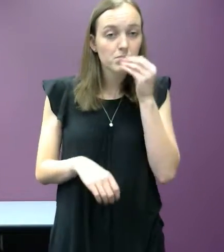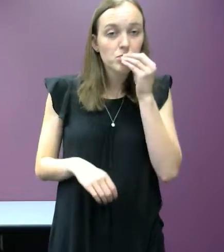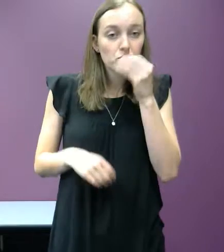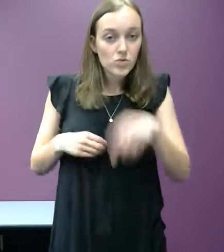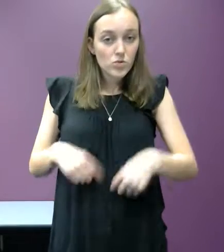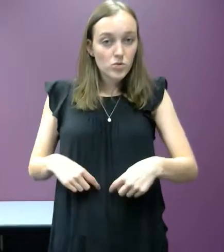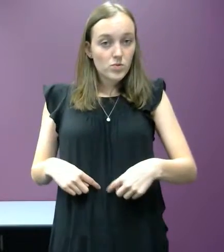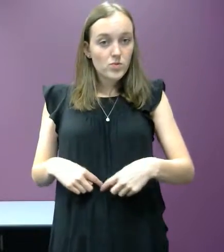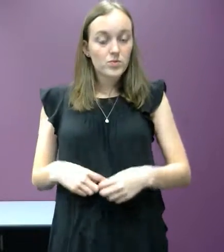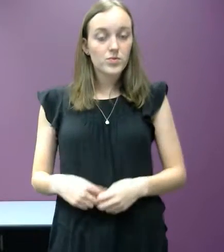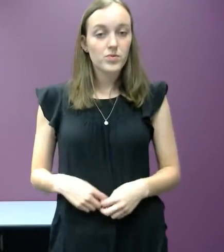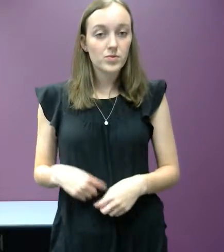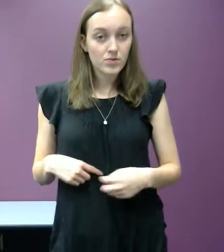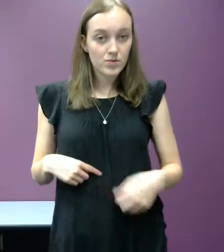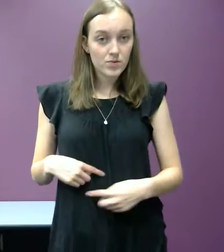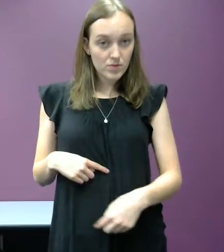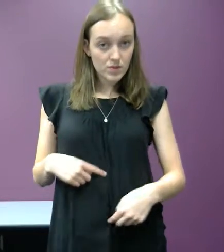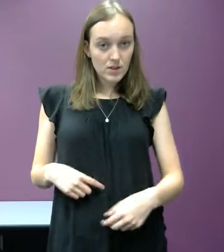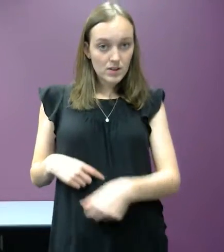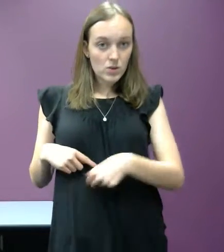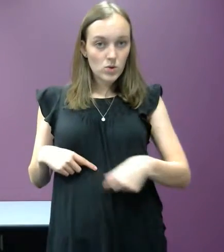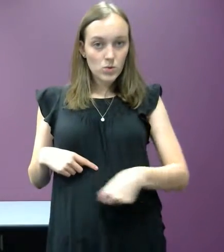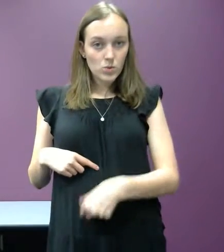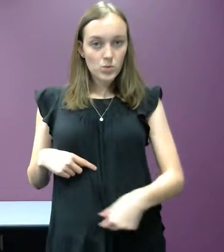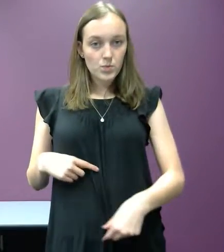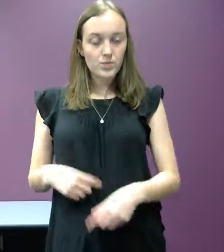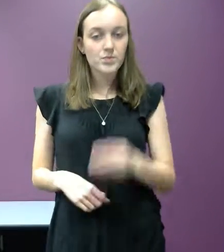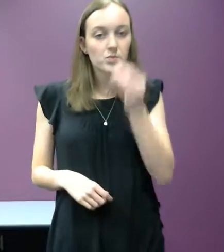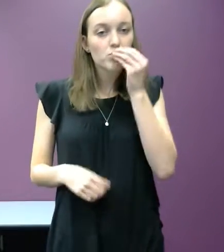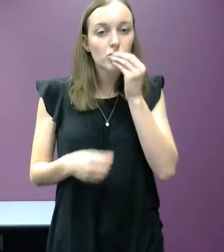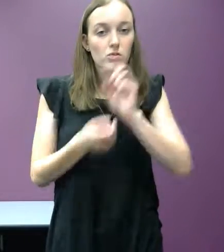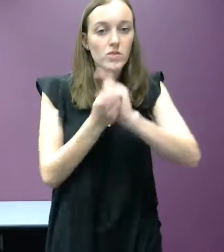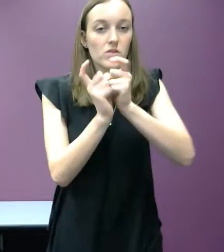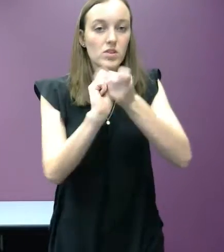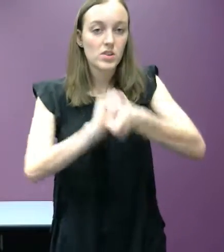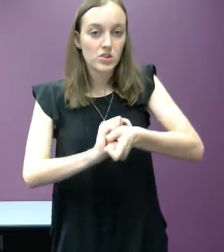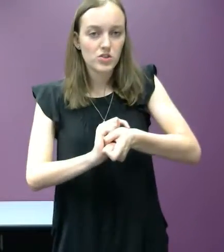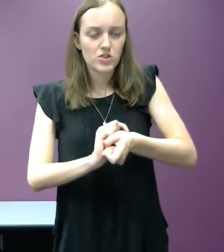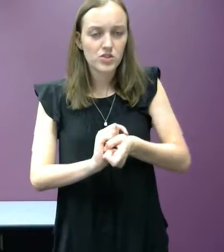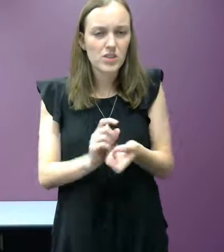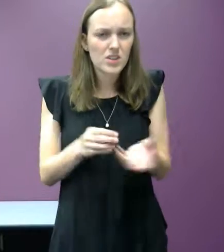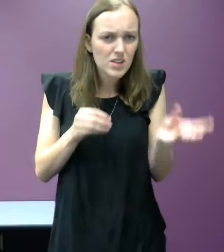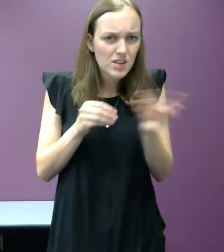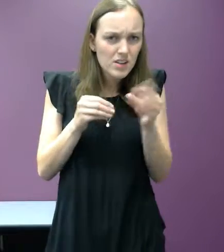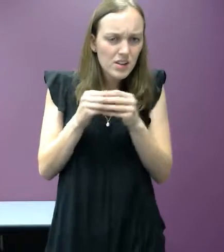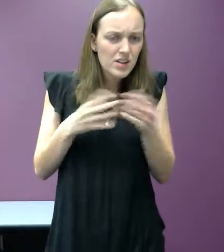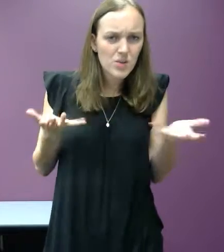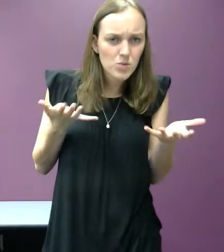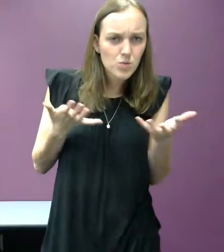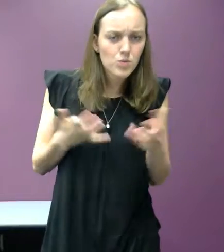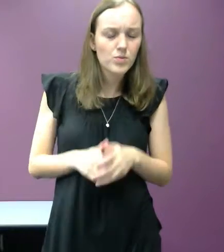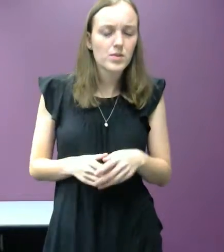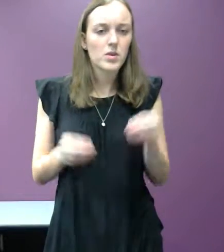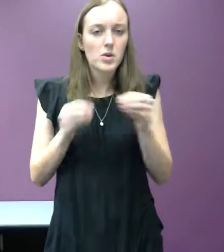system and in the intestines, the food is changed, adding more digestive juices, and